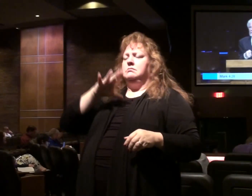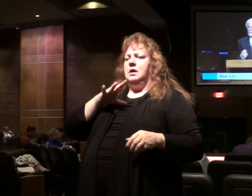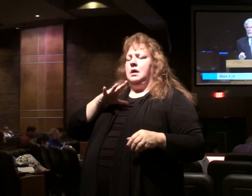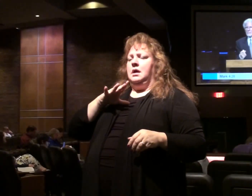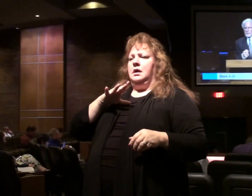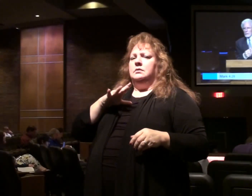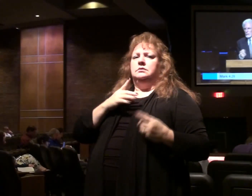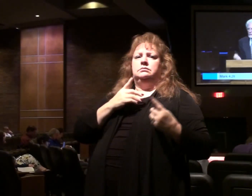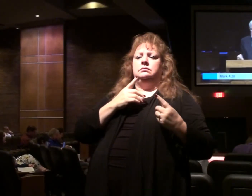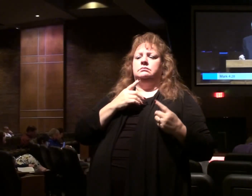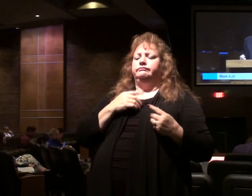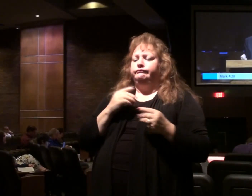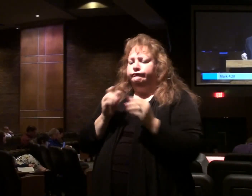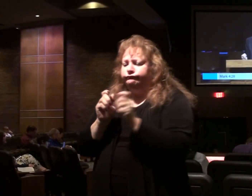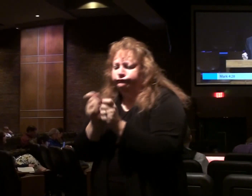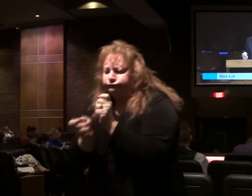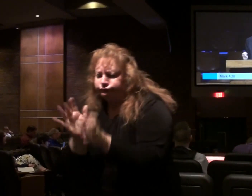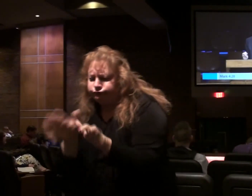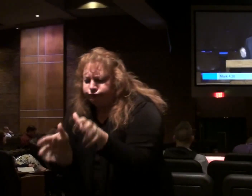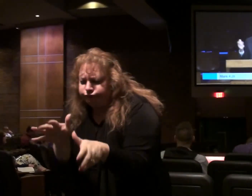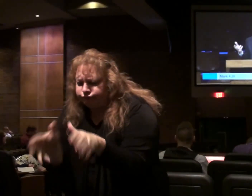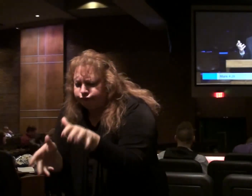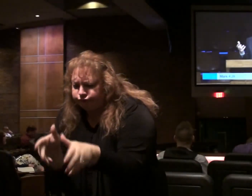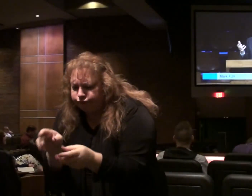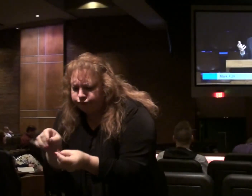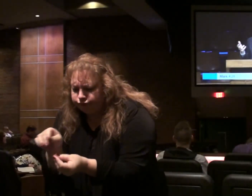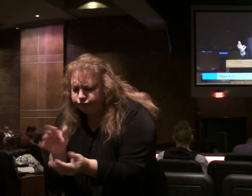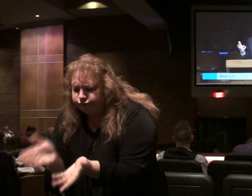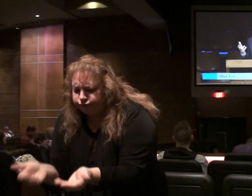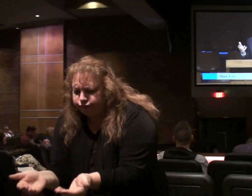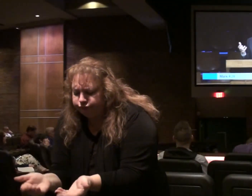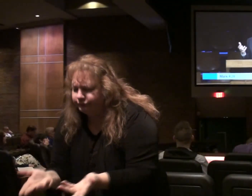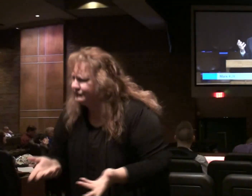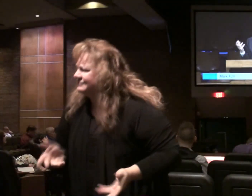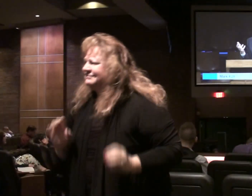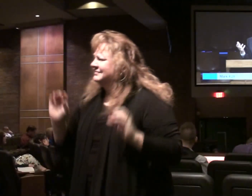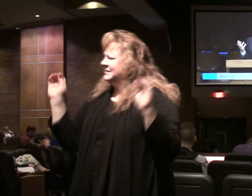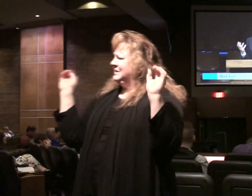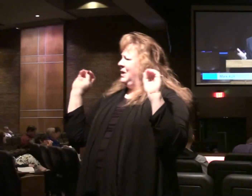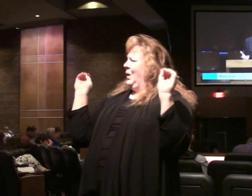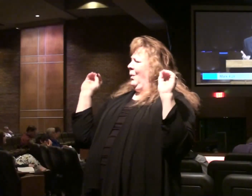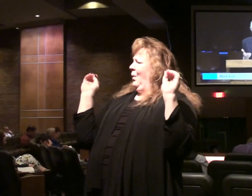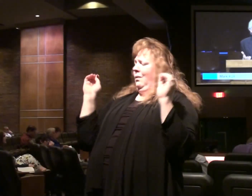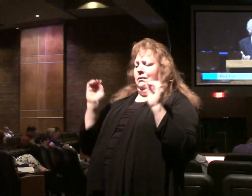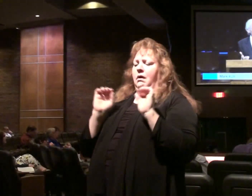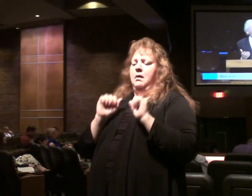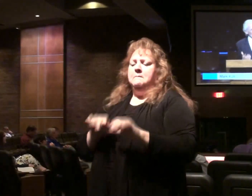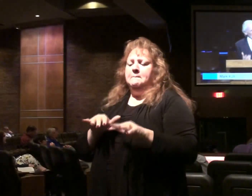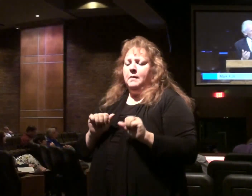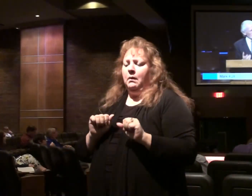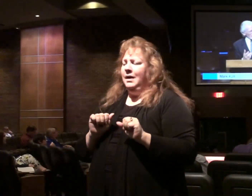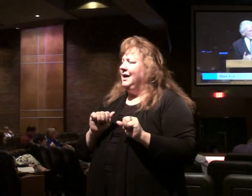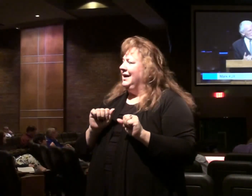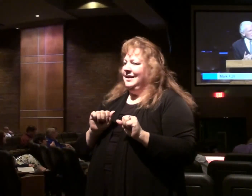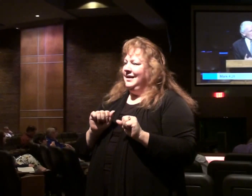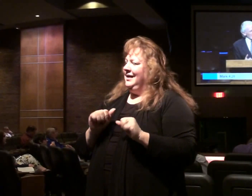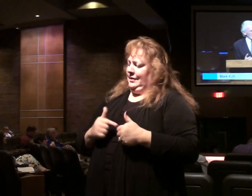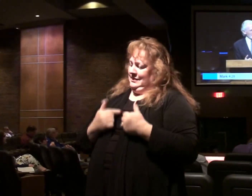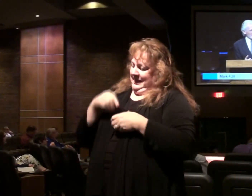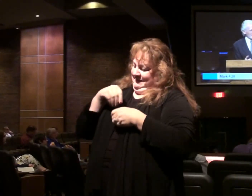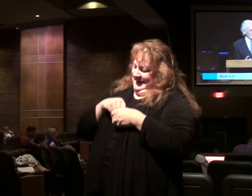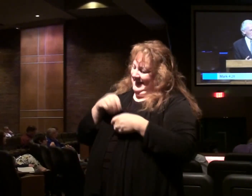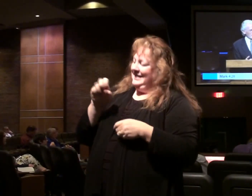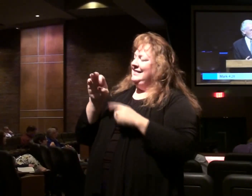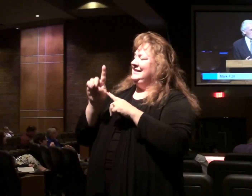and do something to the seed to make it come to life. There's life in the